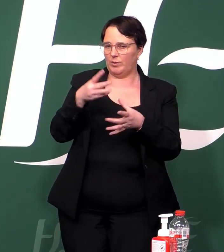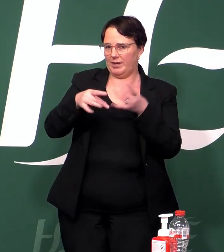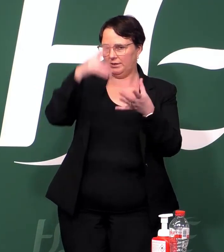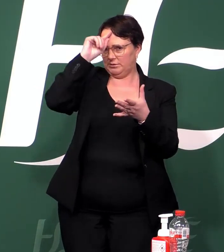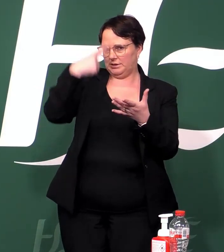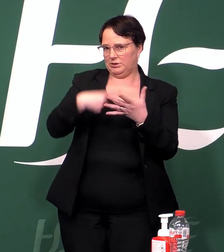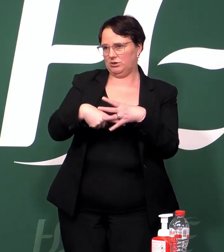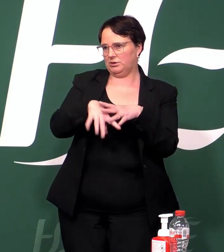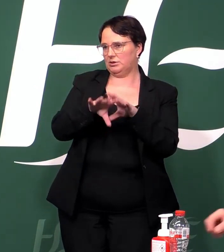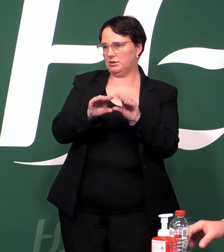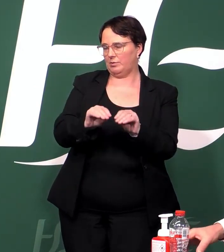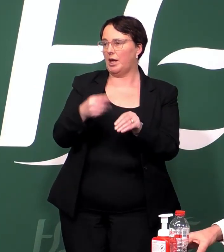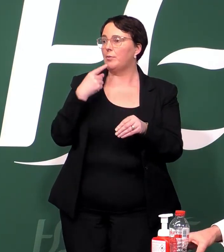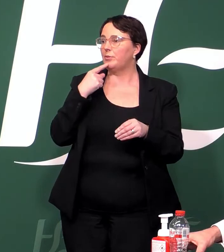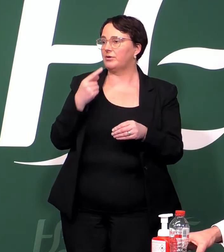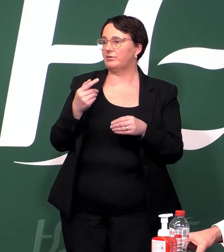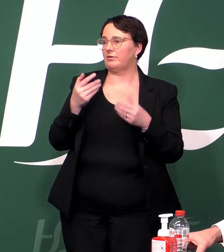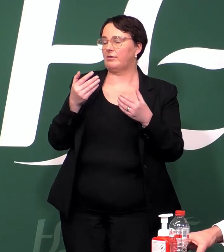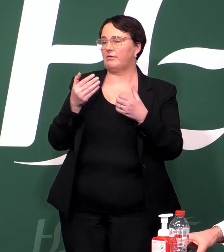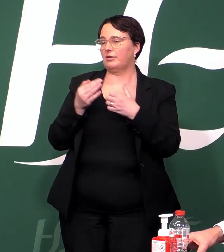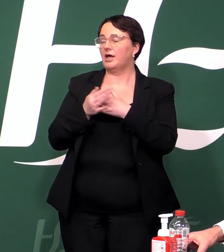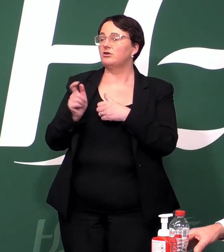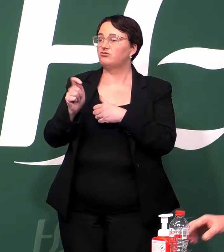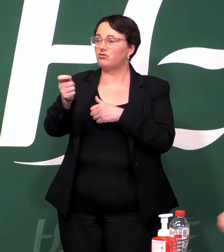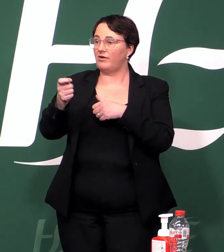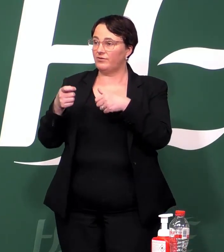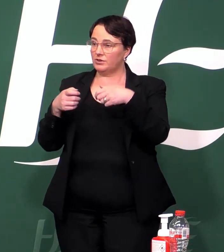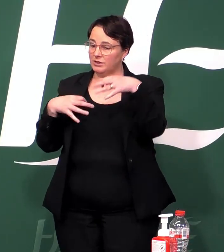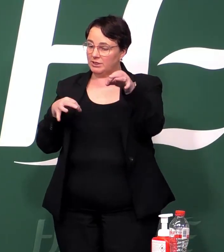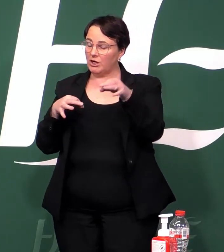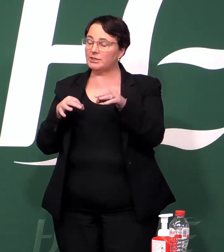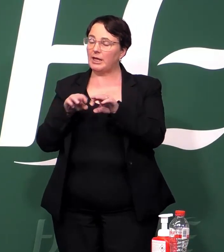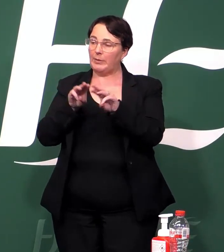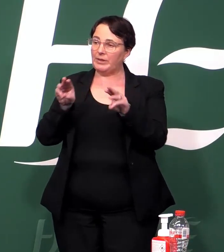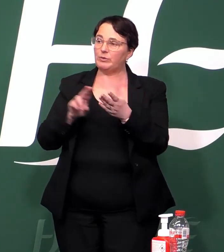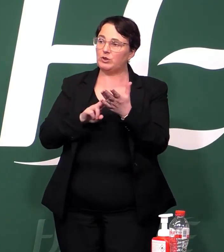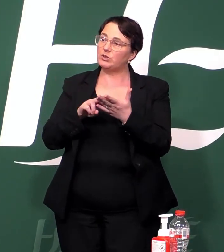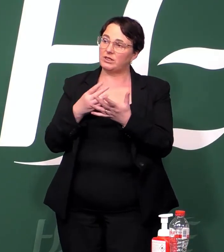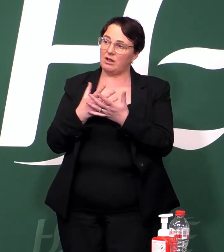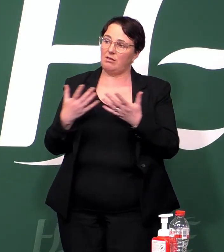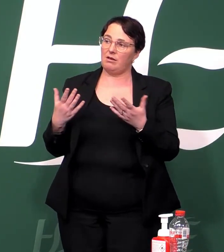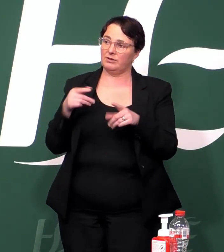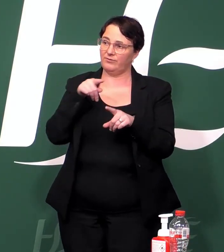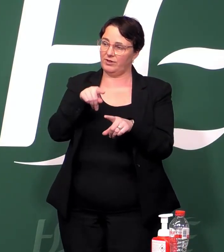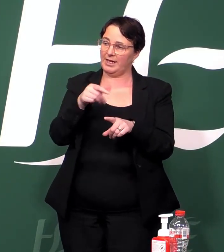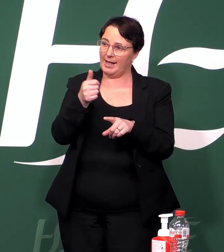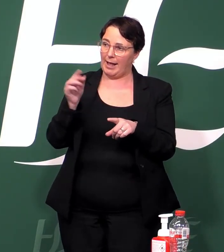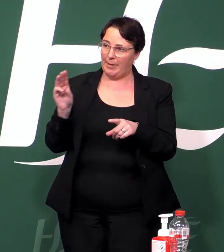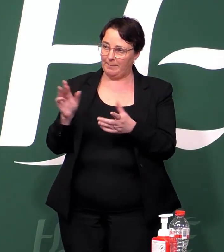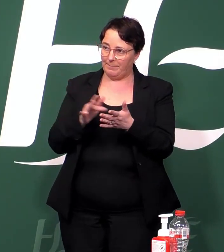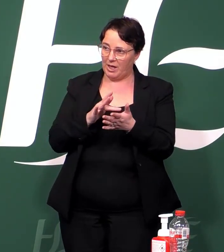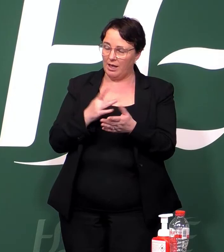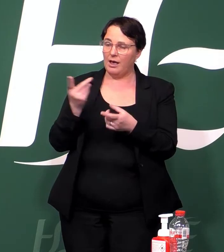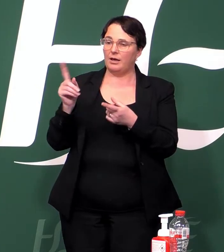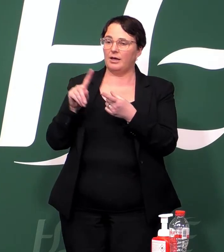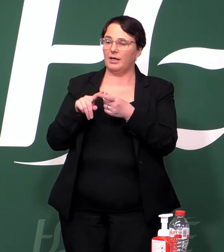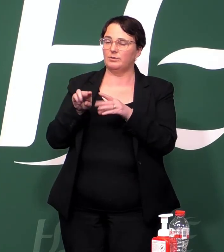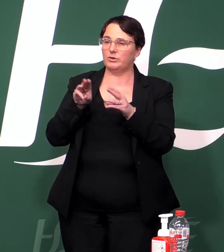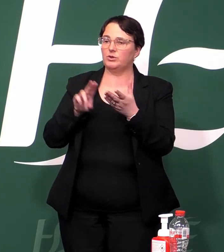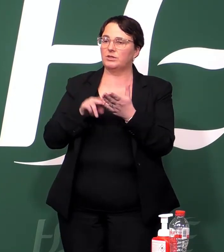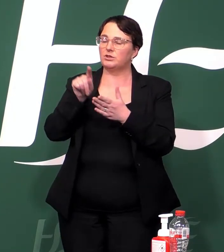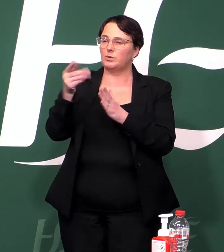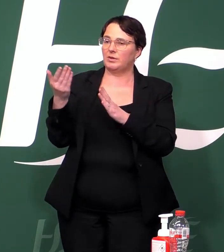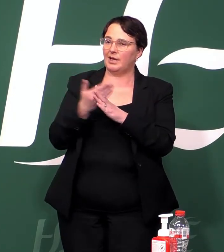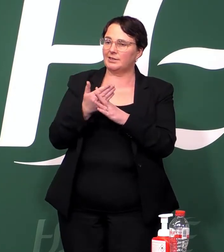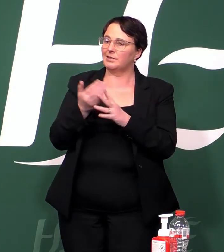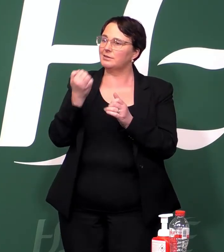that. But as I say, the travel cert is something that people do use it quite extensively for. And the other area that we've seen people use it for is actually to access the data in